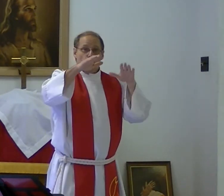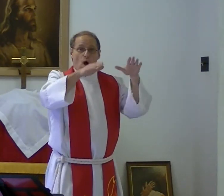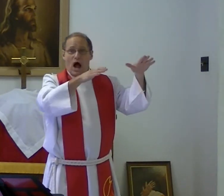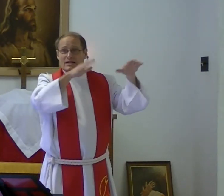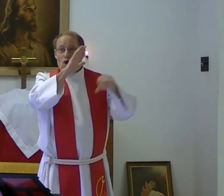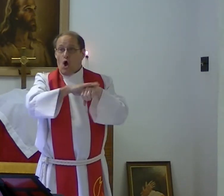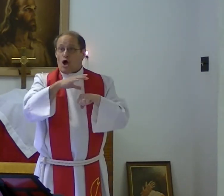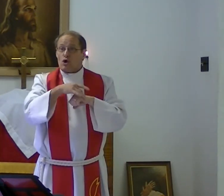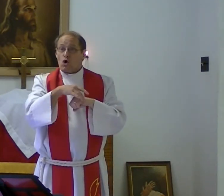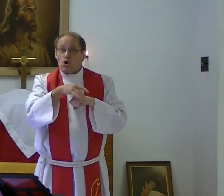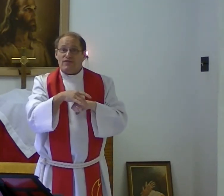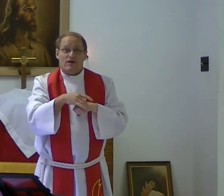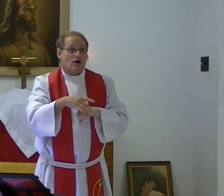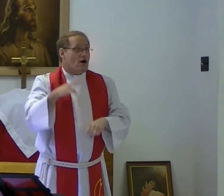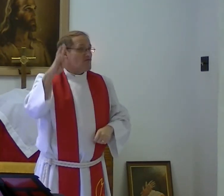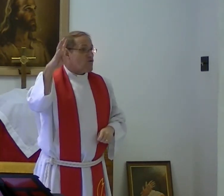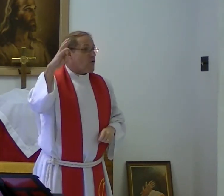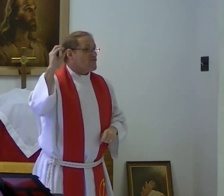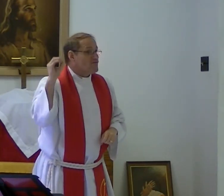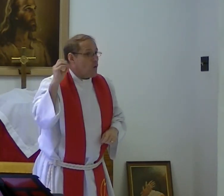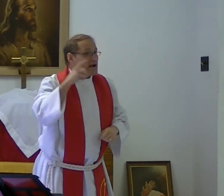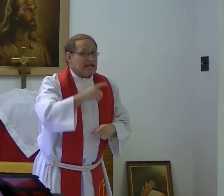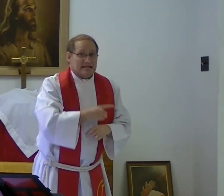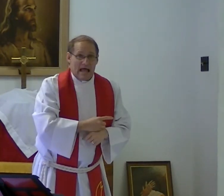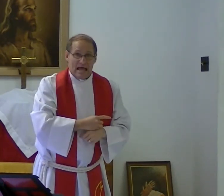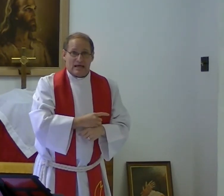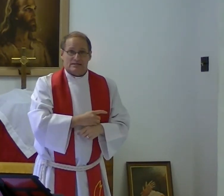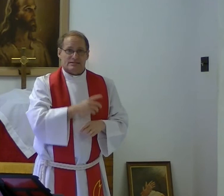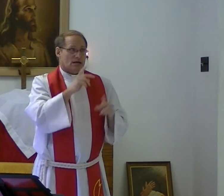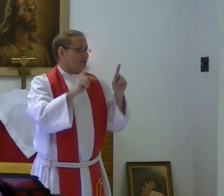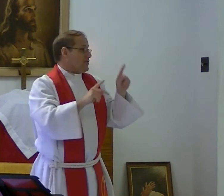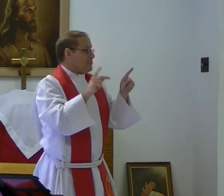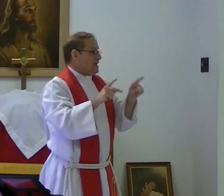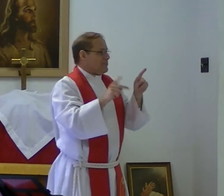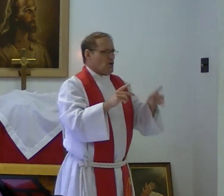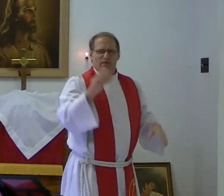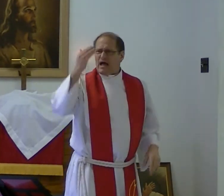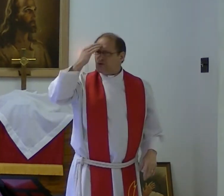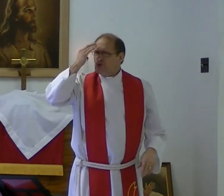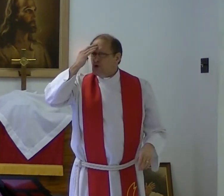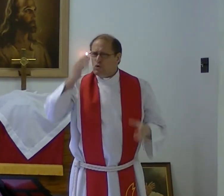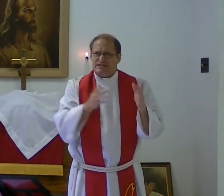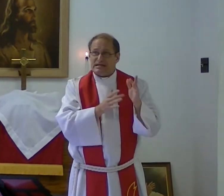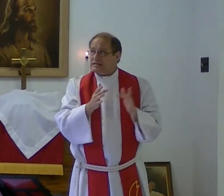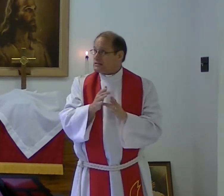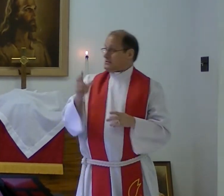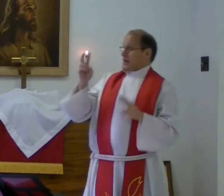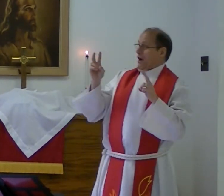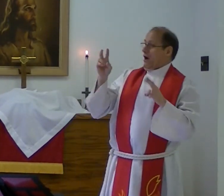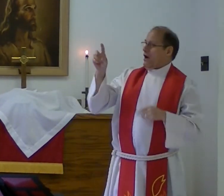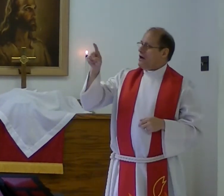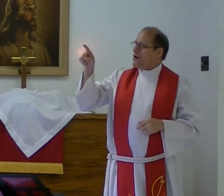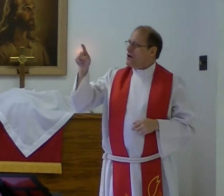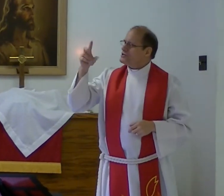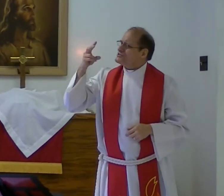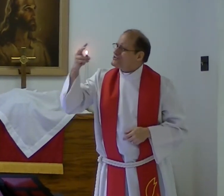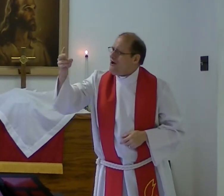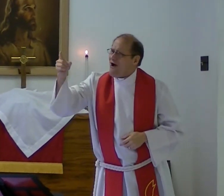walked on earth. For forty days, the people that knew Jesus, saw